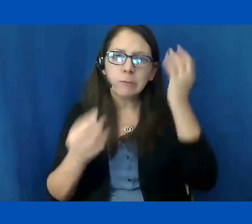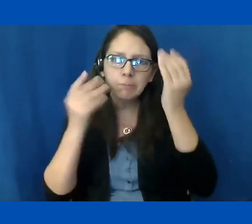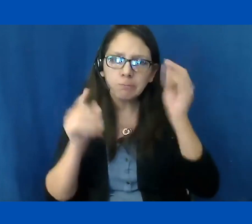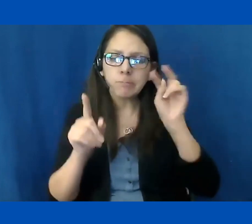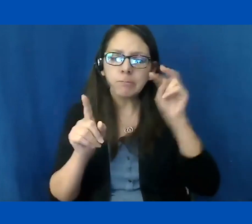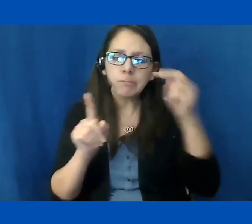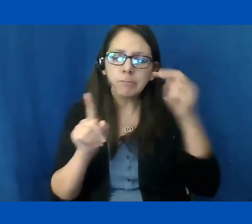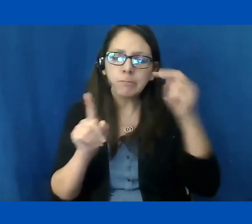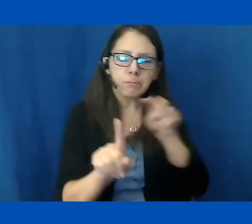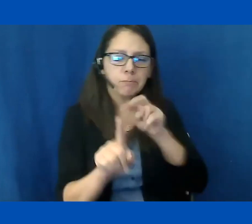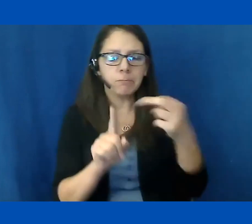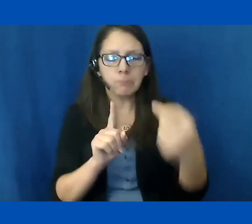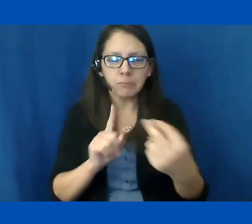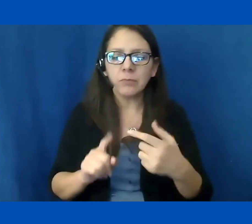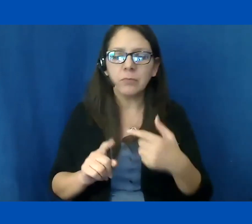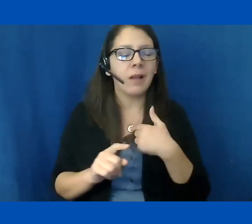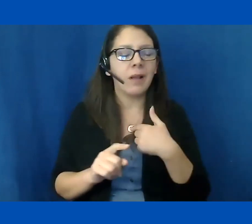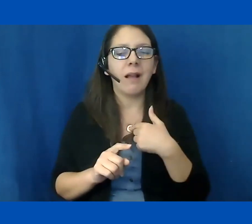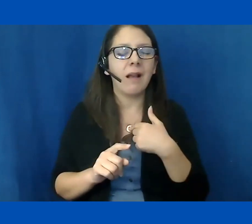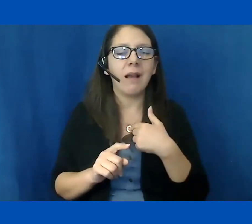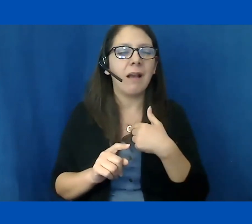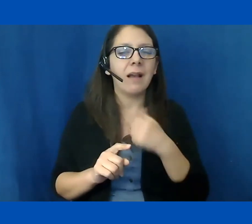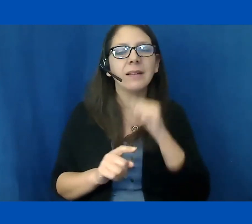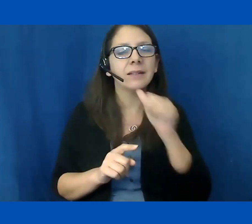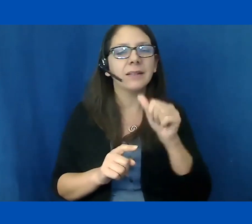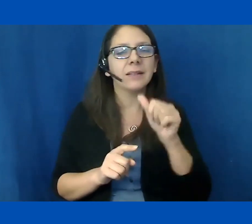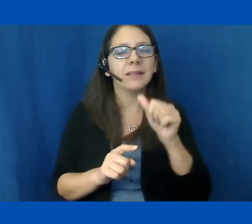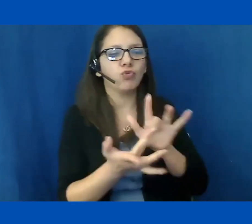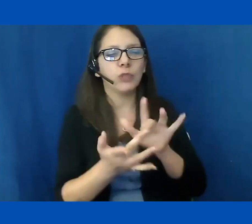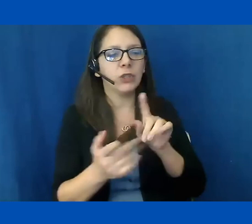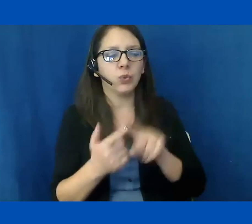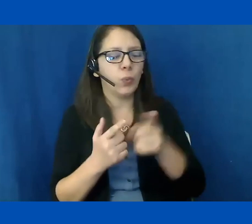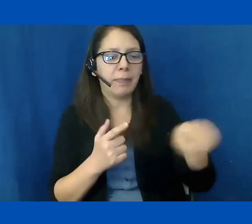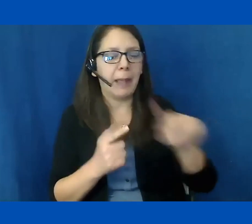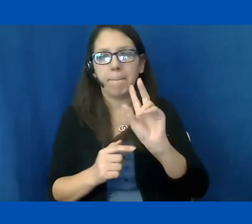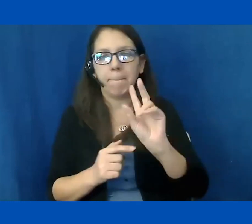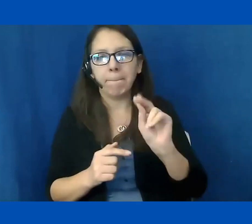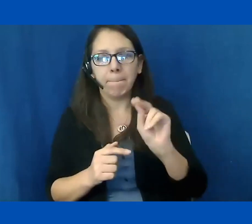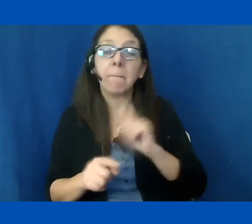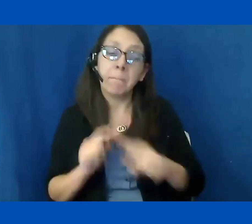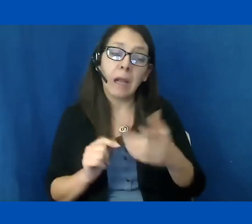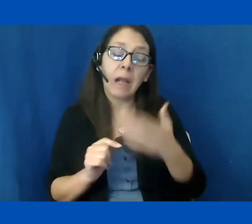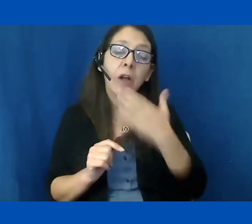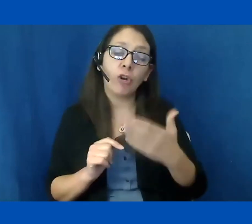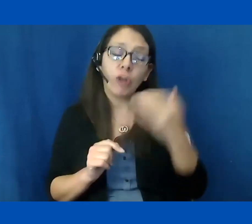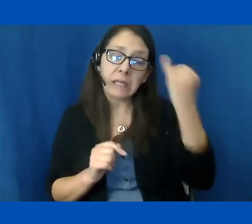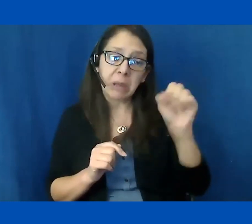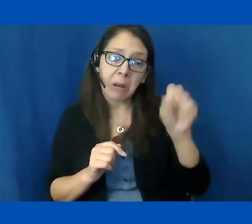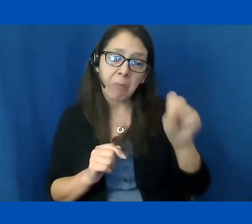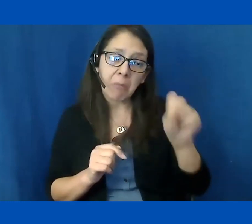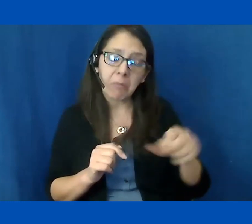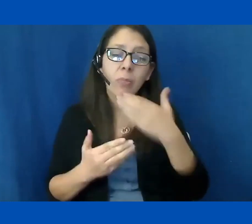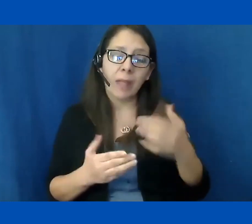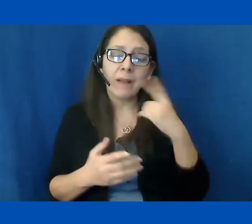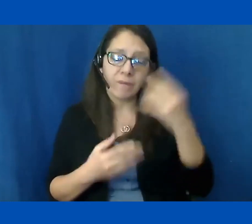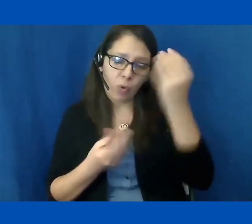situations, I didn't reach out to them for that. But it's a good idea. Thanks for bringing that up, and I think I might do that. But the person I did